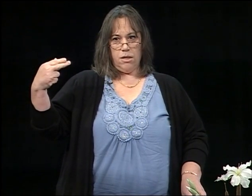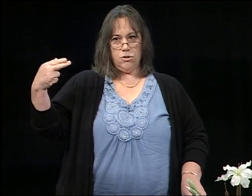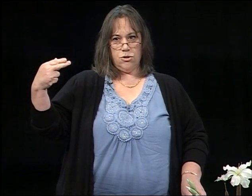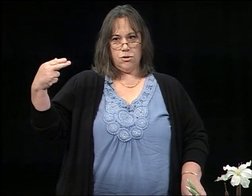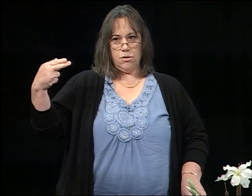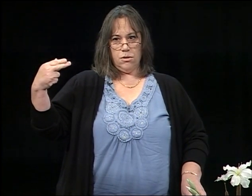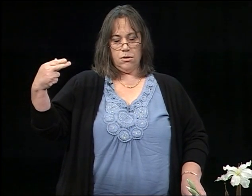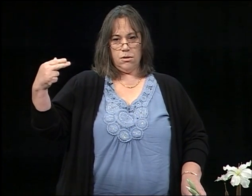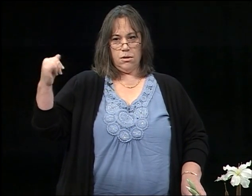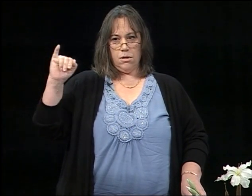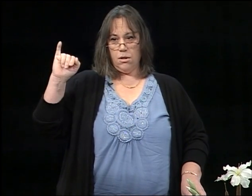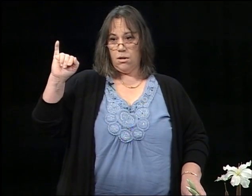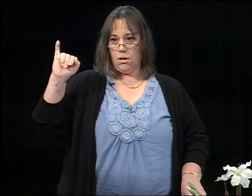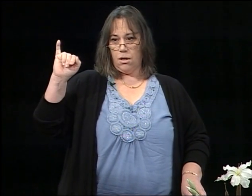H, I,